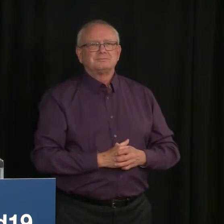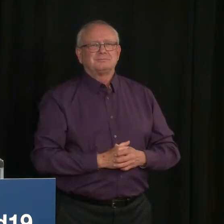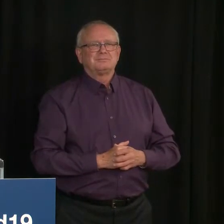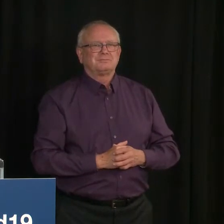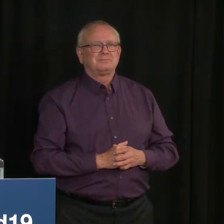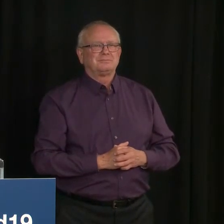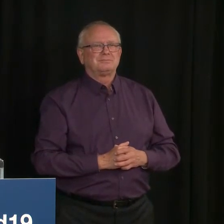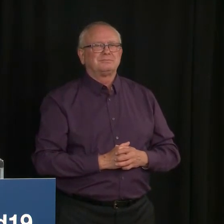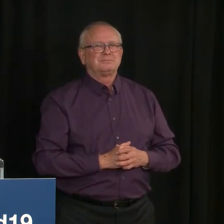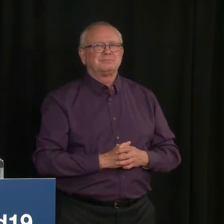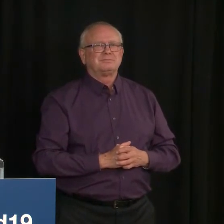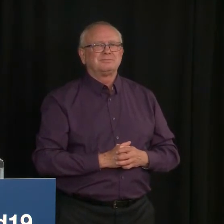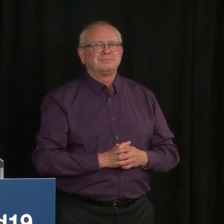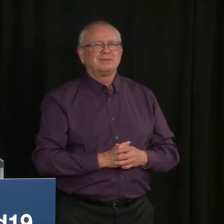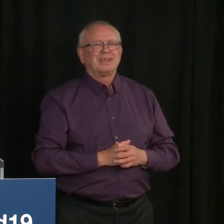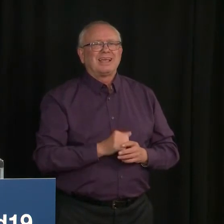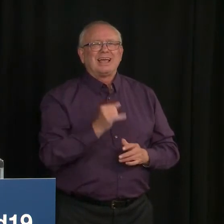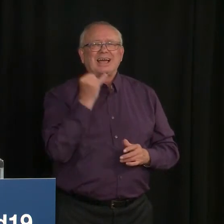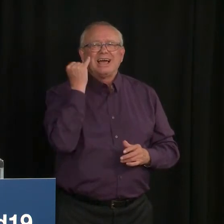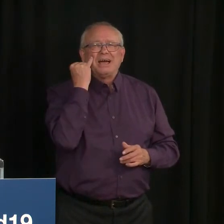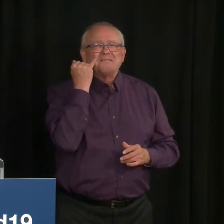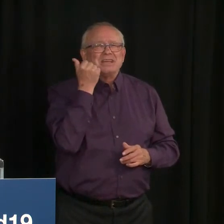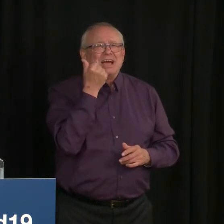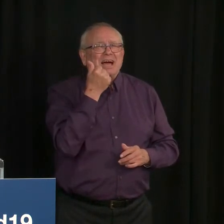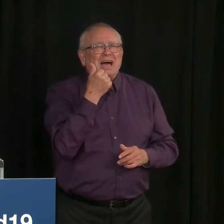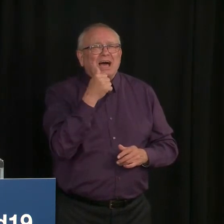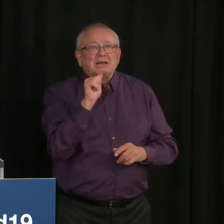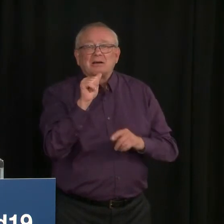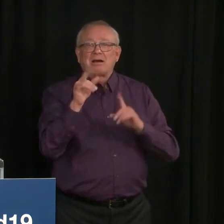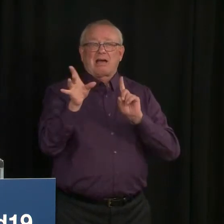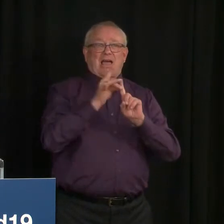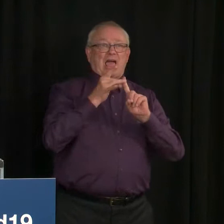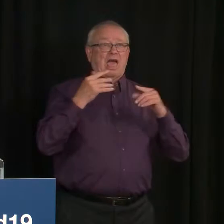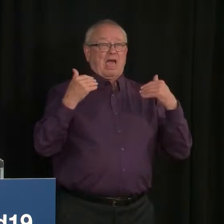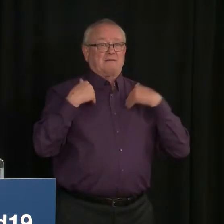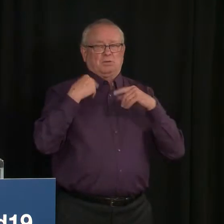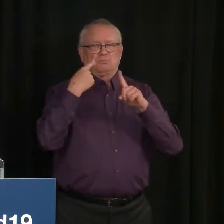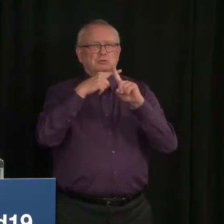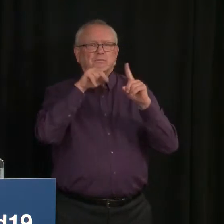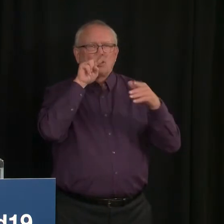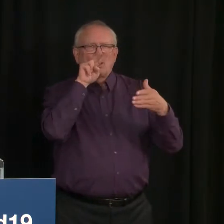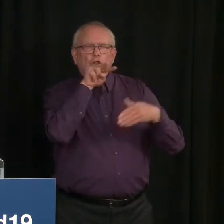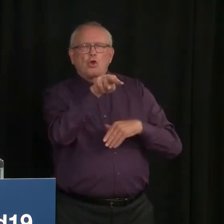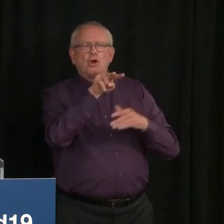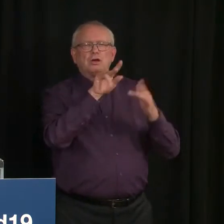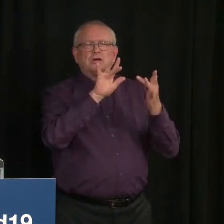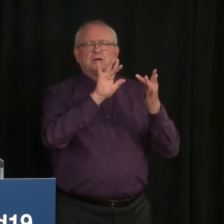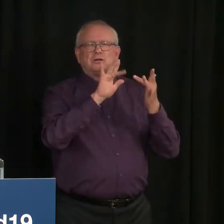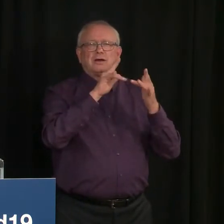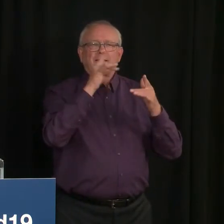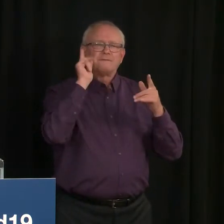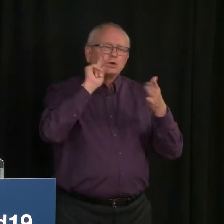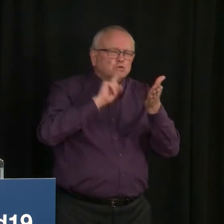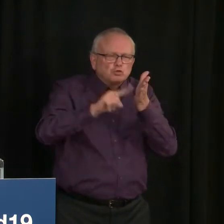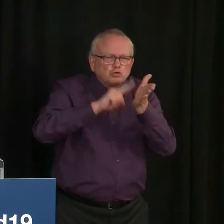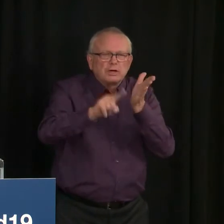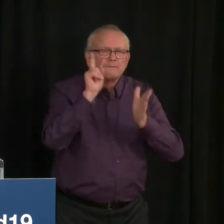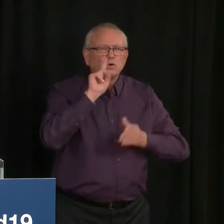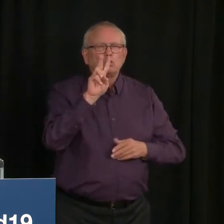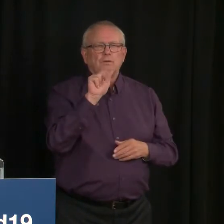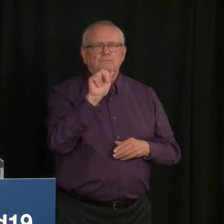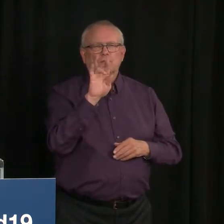cases in the last 24 hours. There are currently active alerts or outbreaks in 241